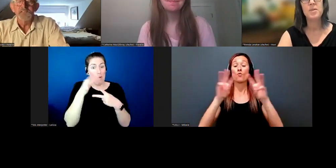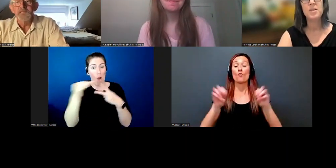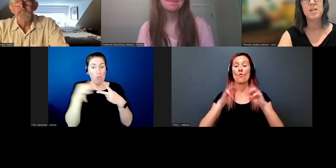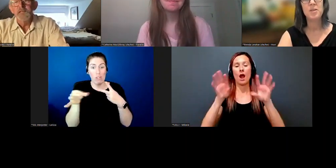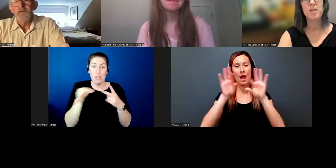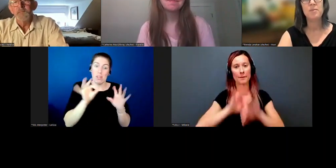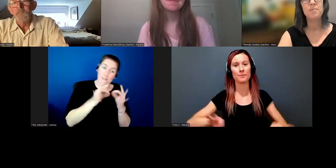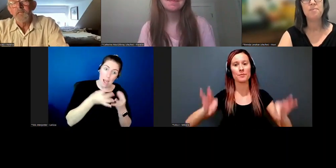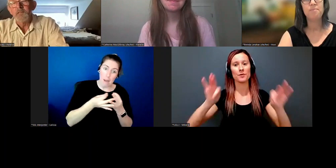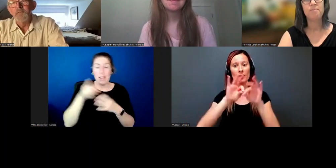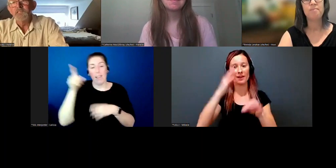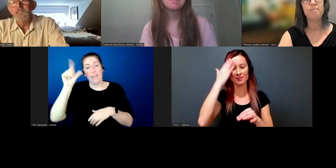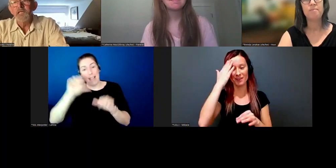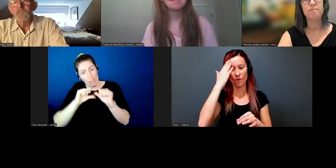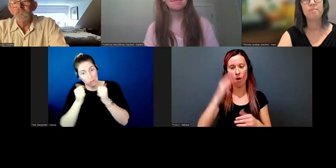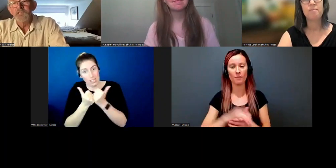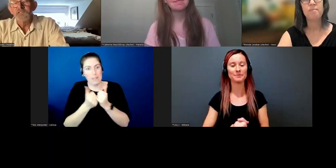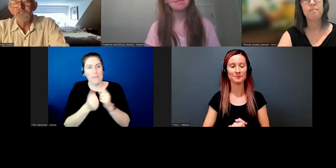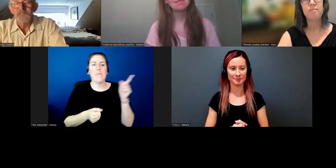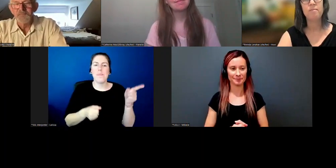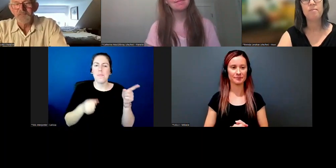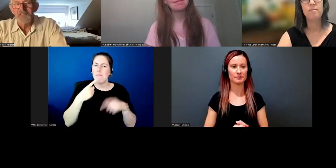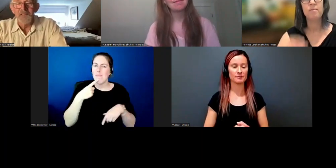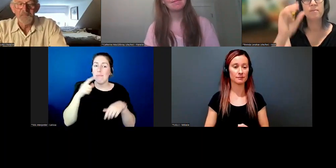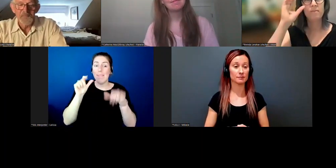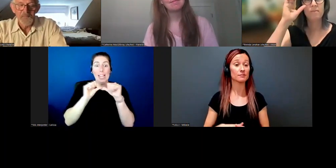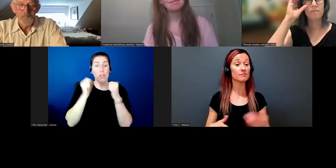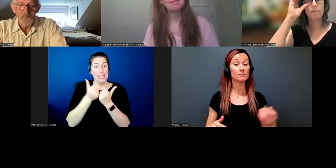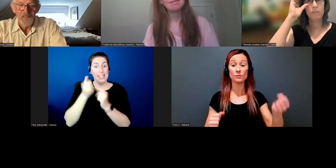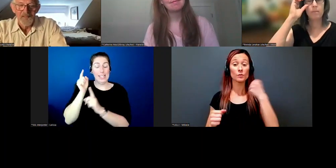makes the agencies